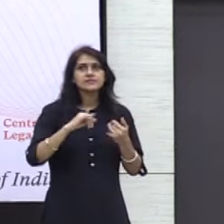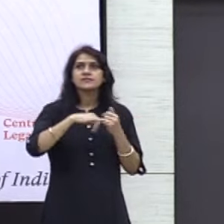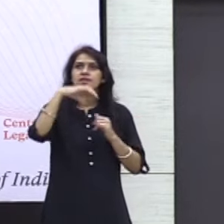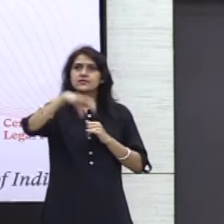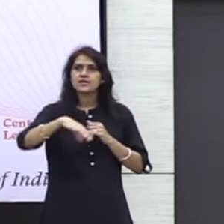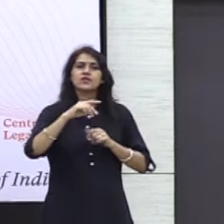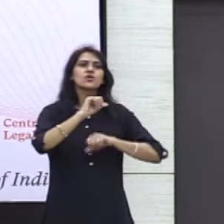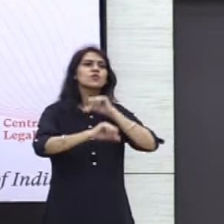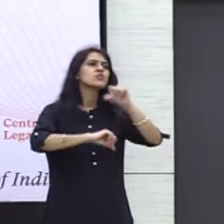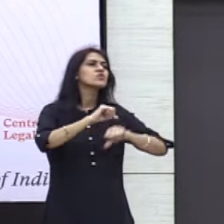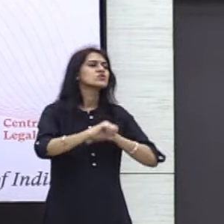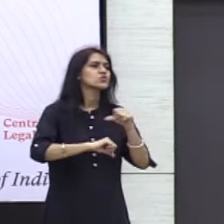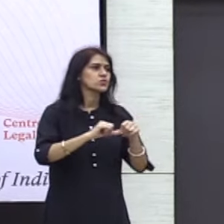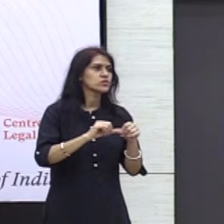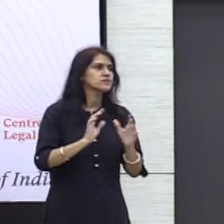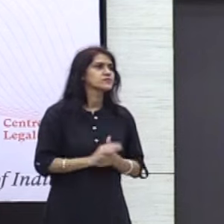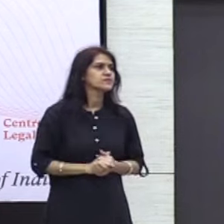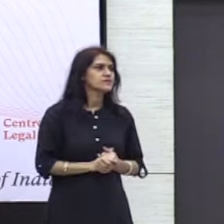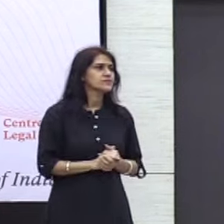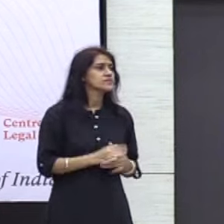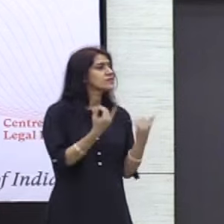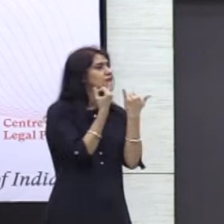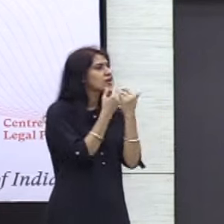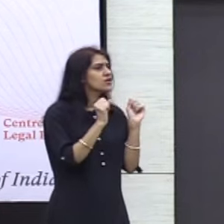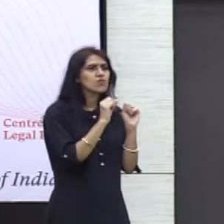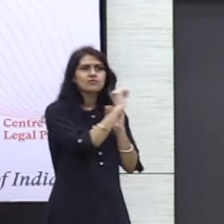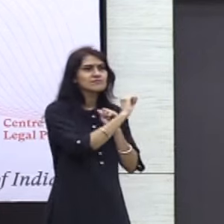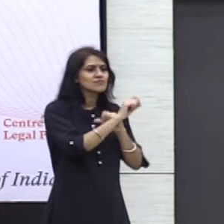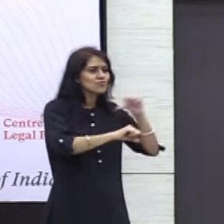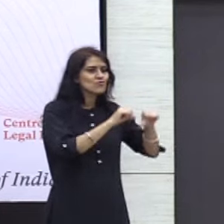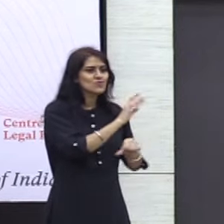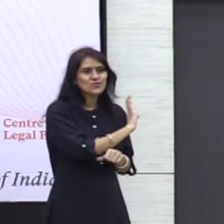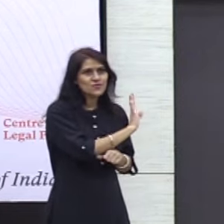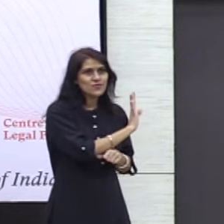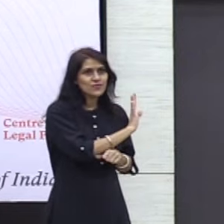that prosecutes. The individual does not prosecute.